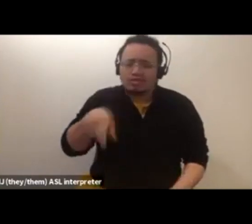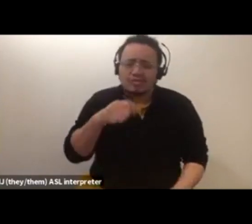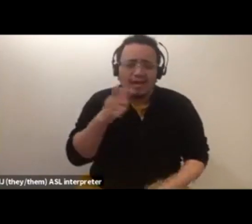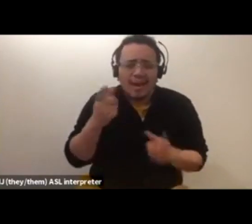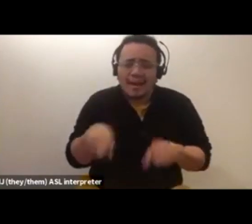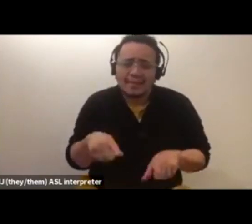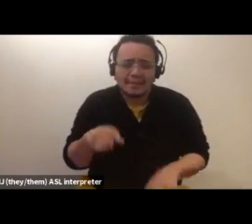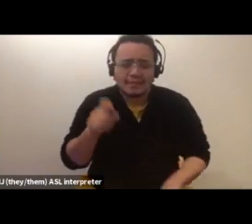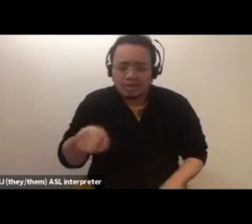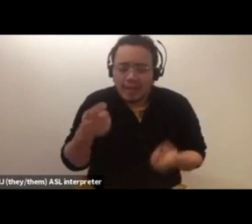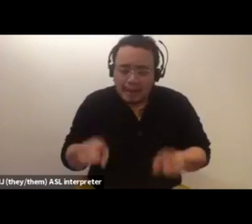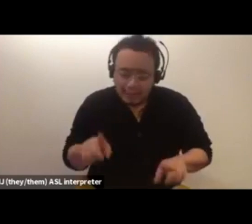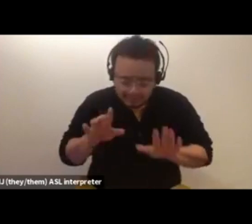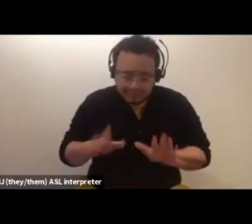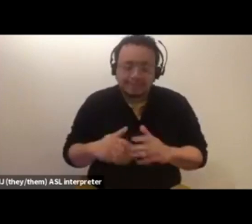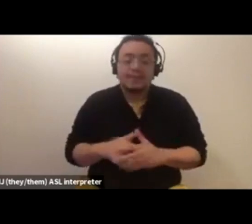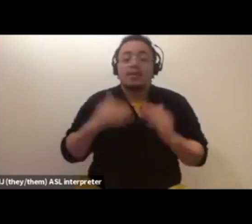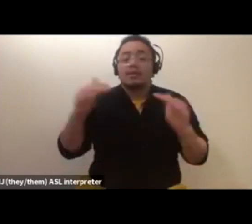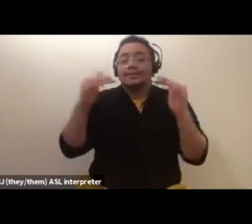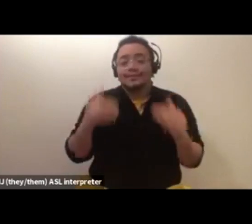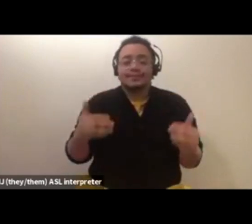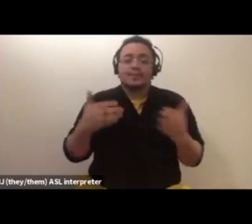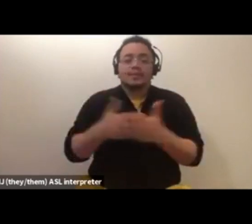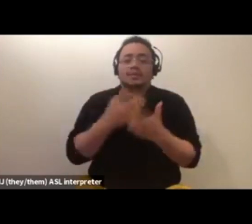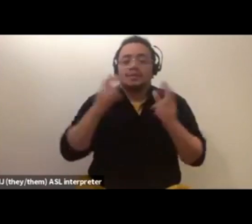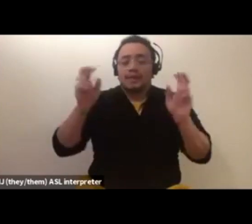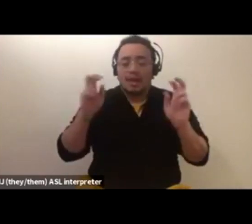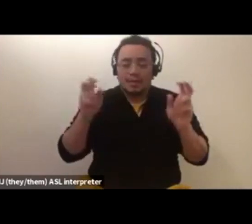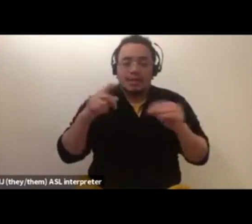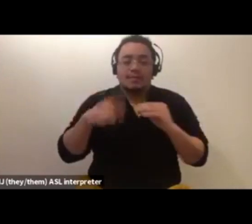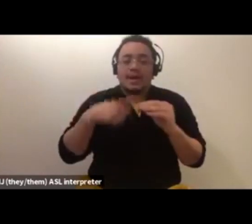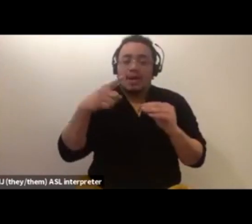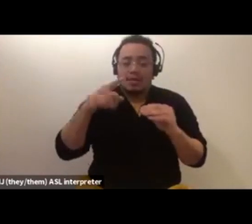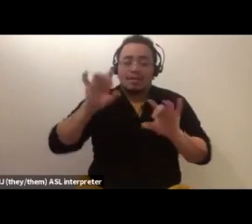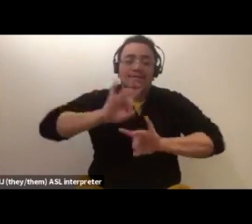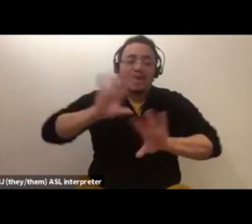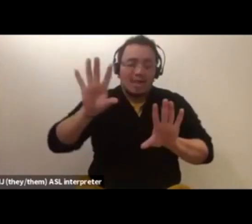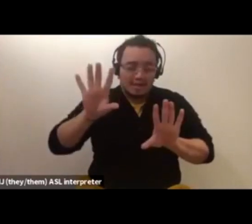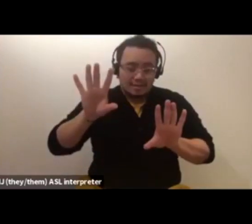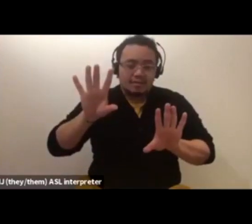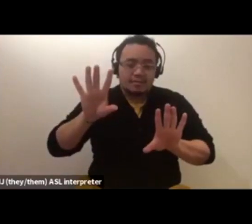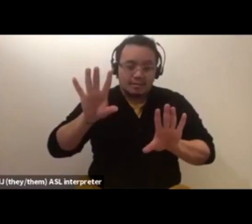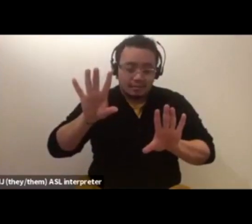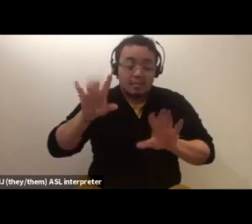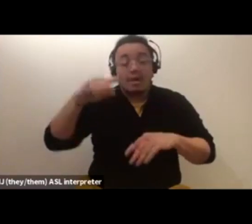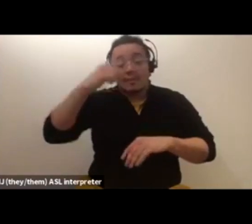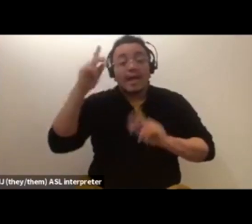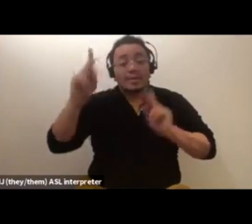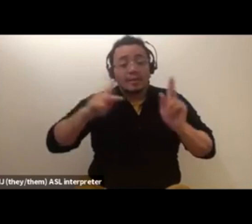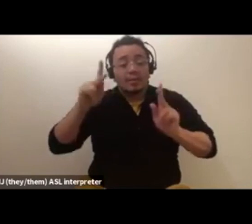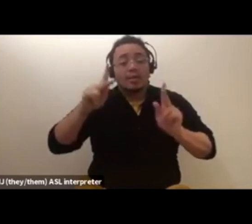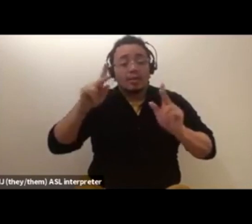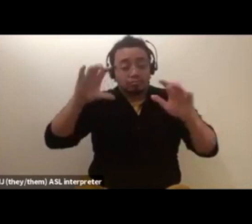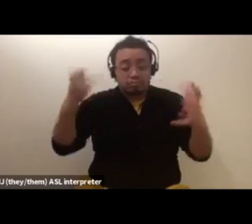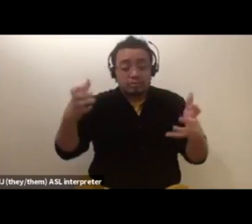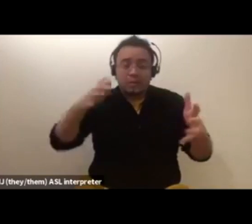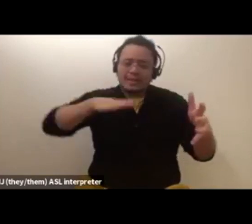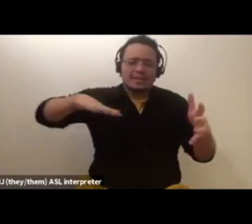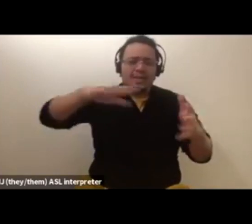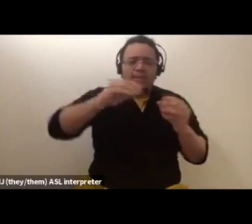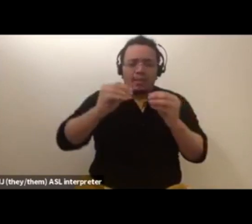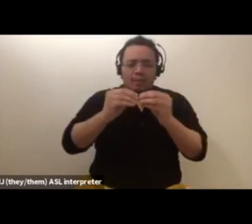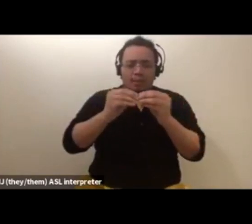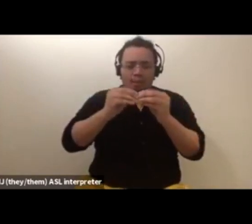state of violence that Black people, more specifically trans folks, are experiencing at the hands of the